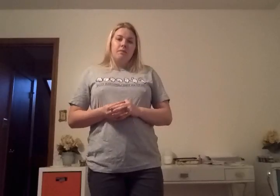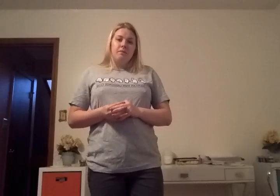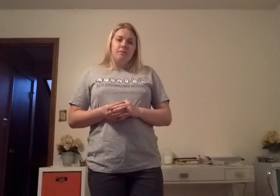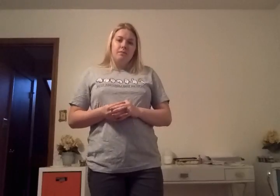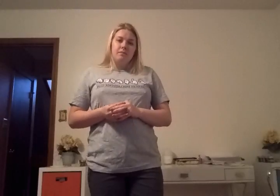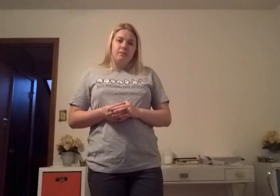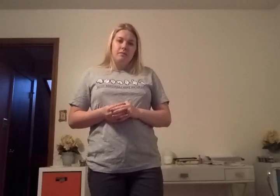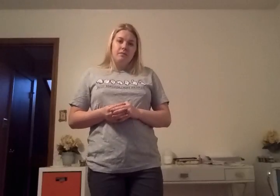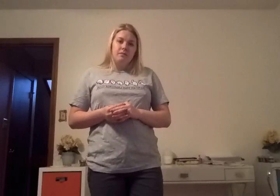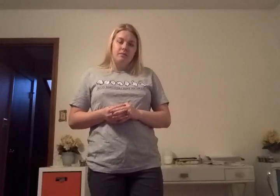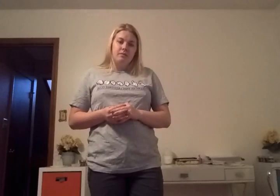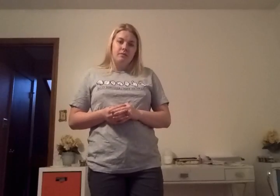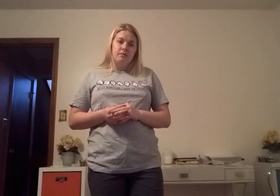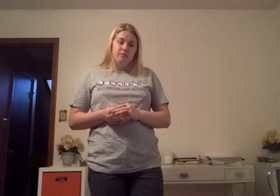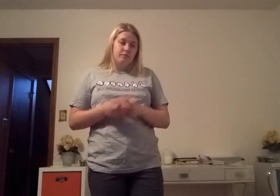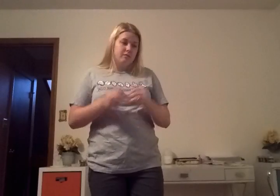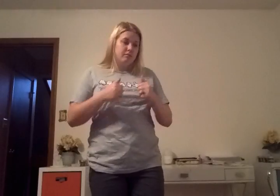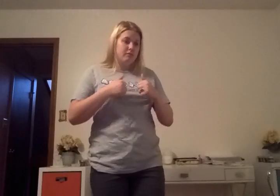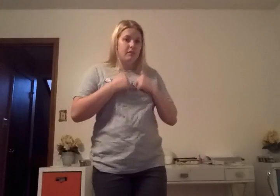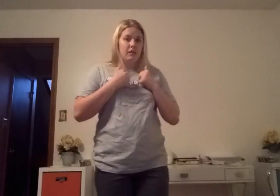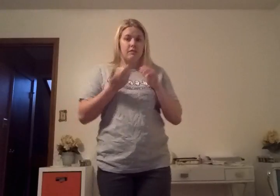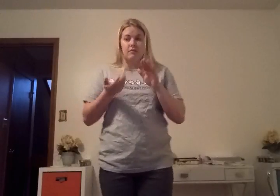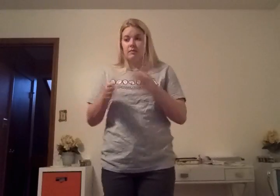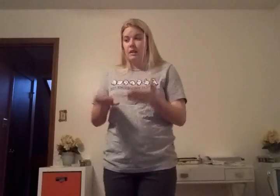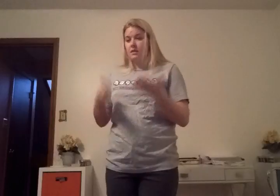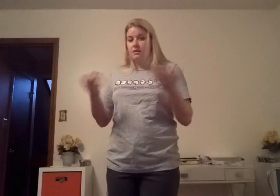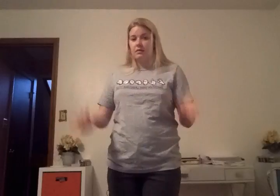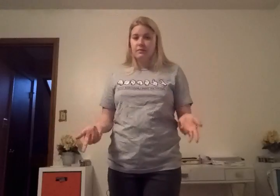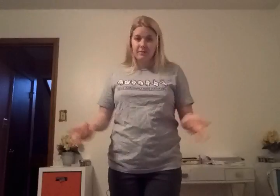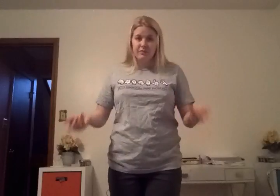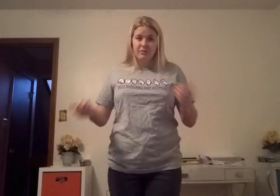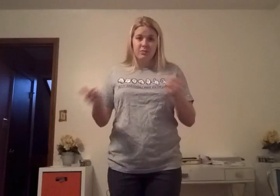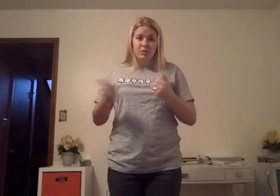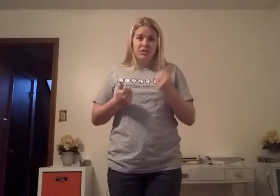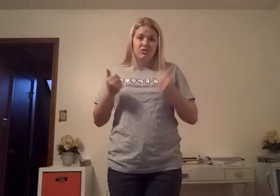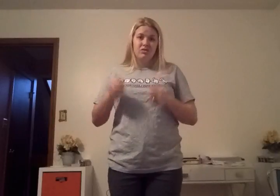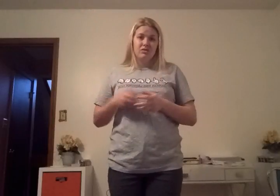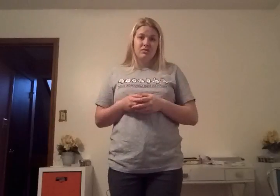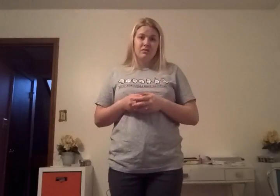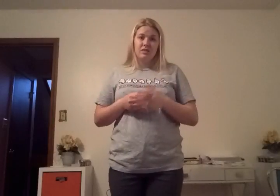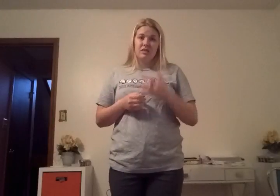really kind of life or death. It's really hard to think about or even to swallow, especially now